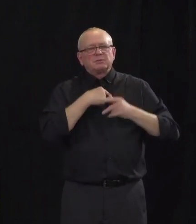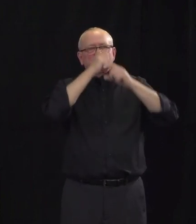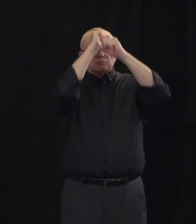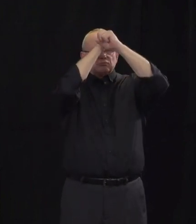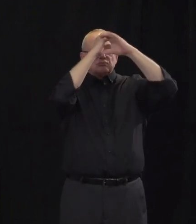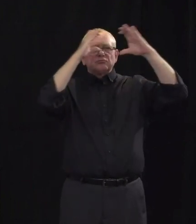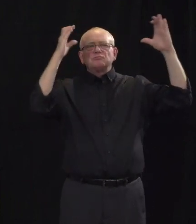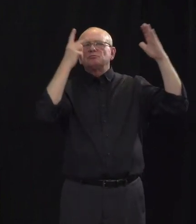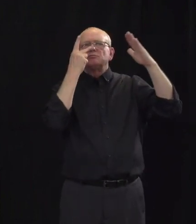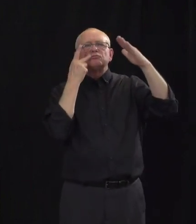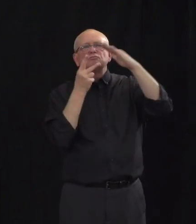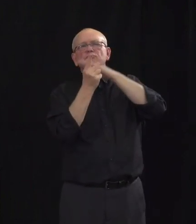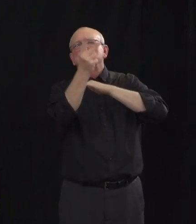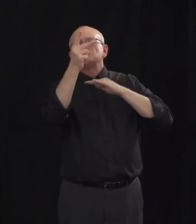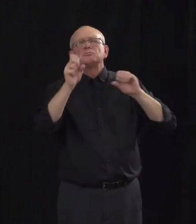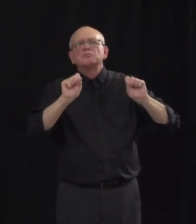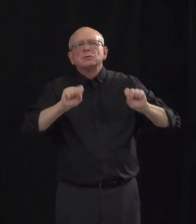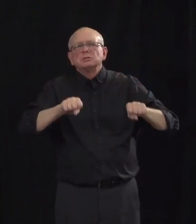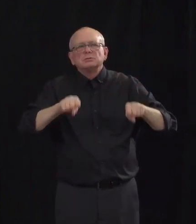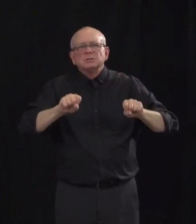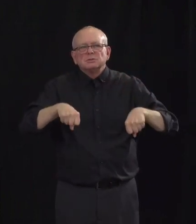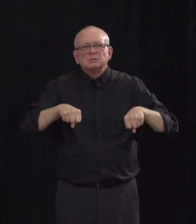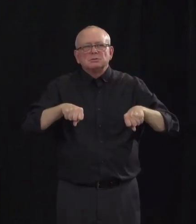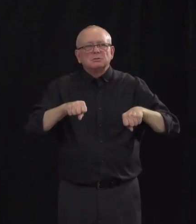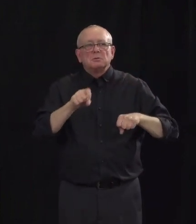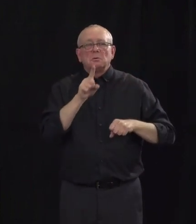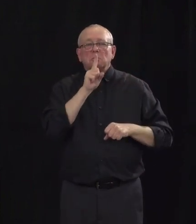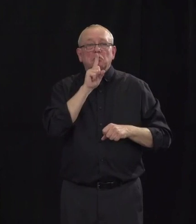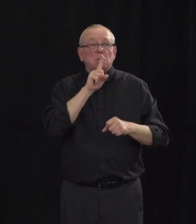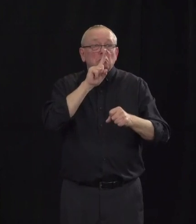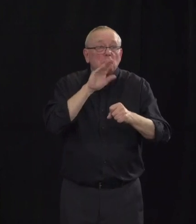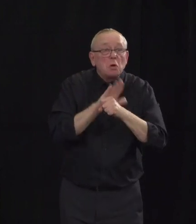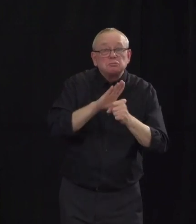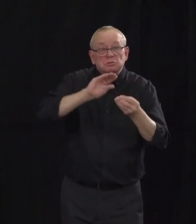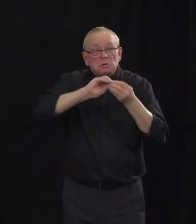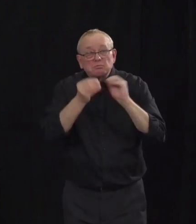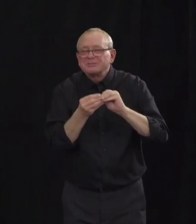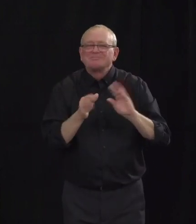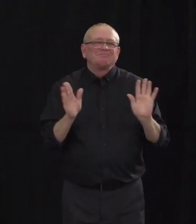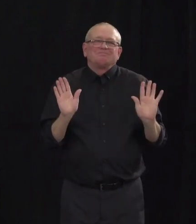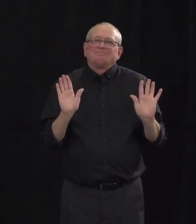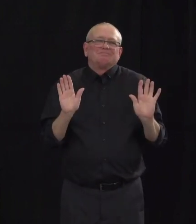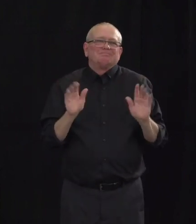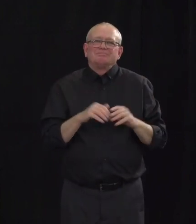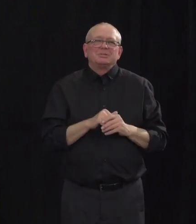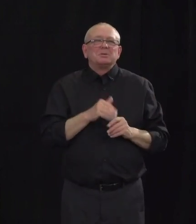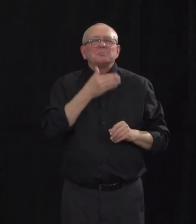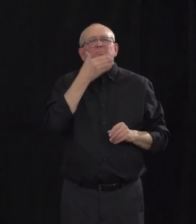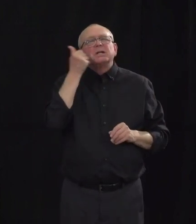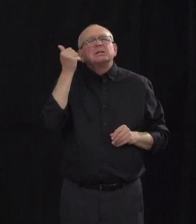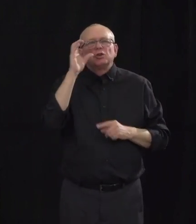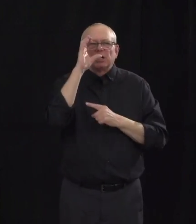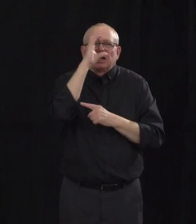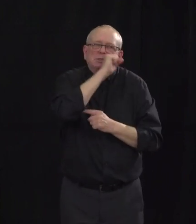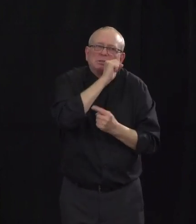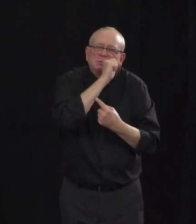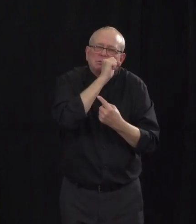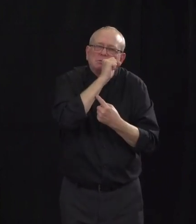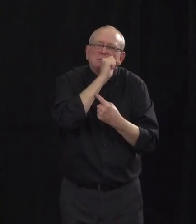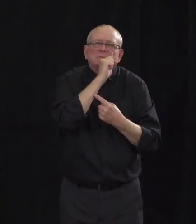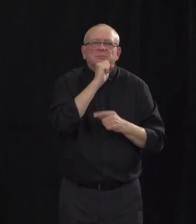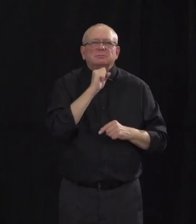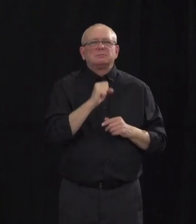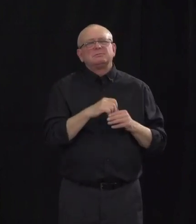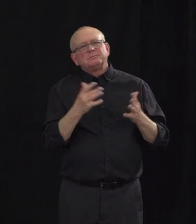just kind of a best estimate with known data and then looking at what's happened in other jurisdictions. So again, I think I would say